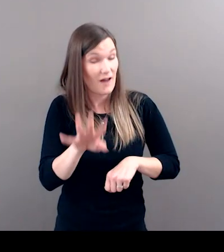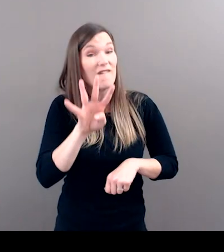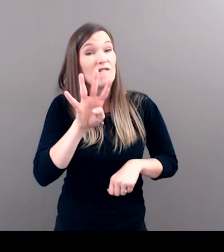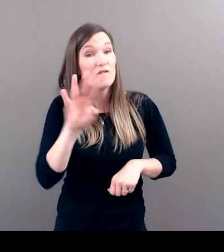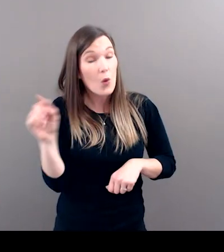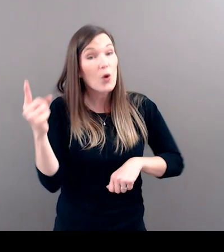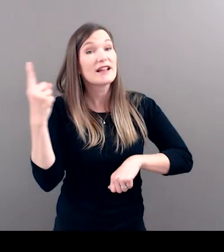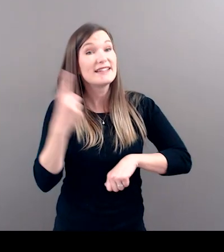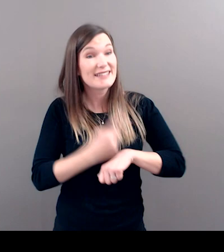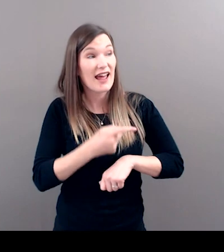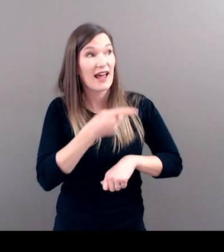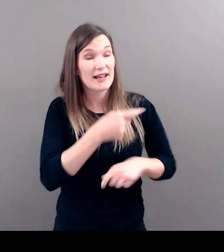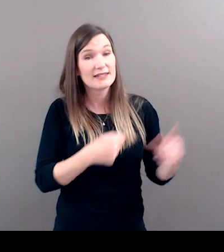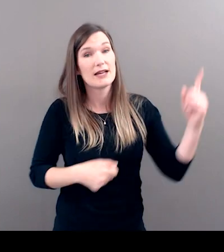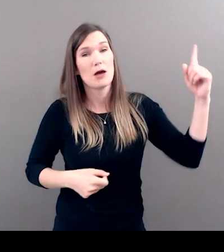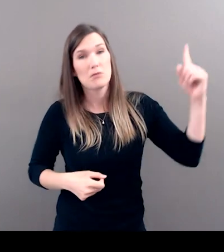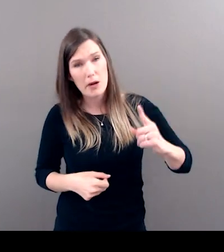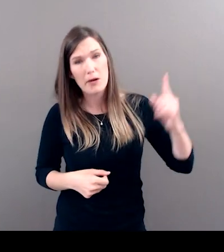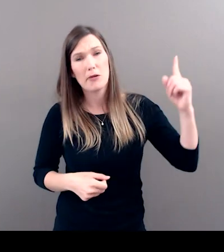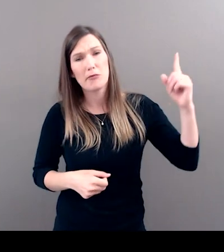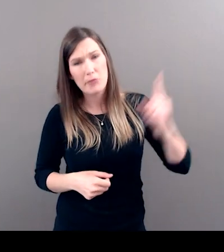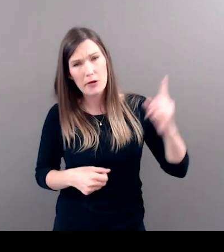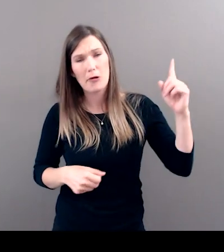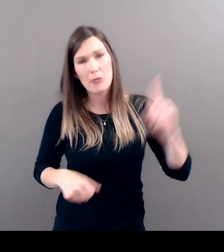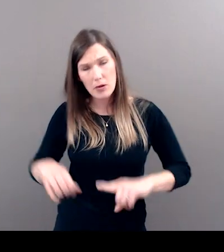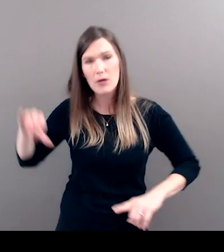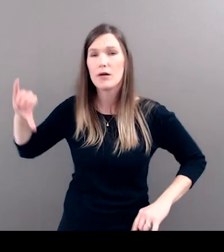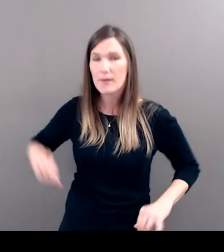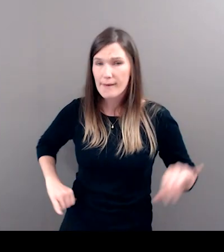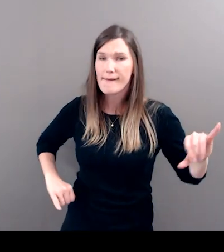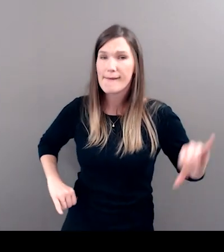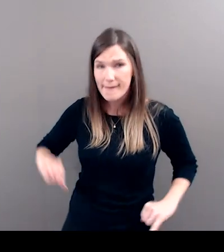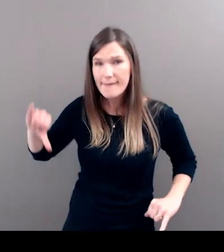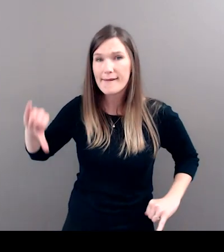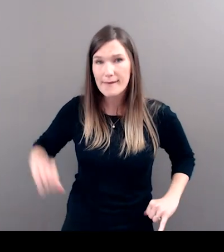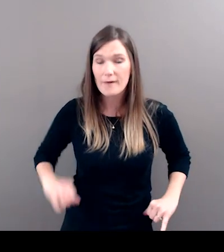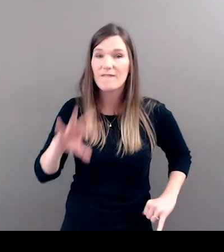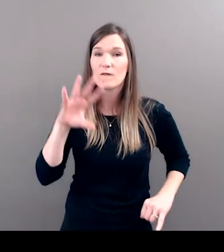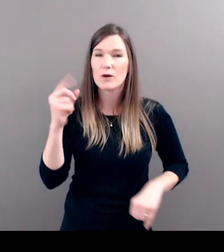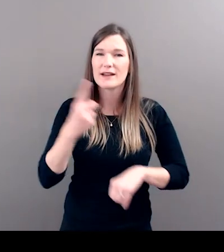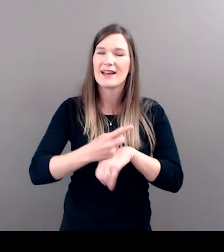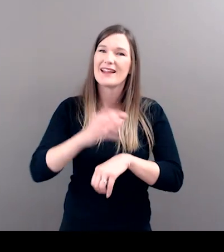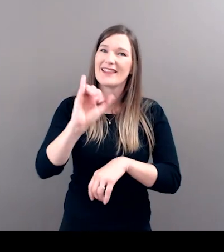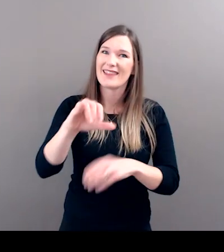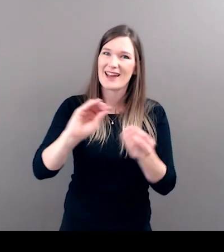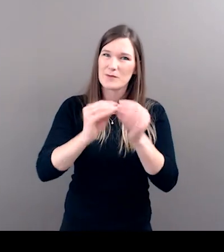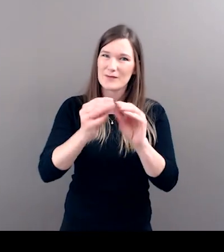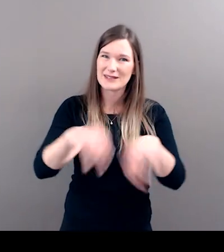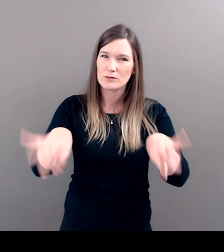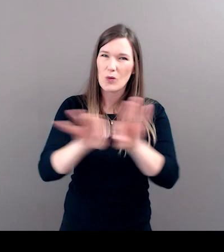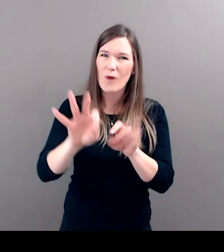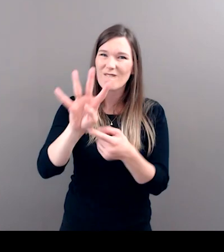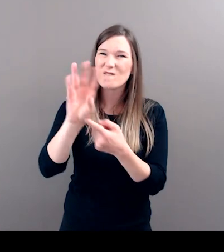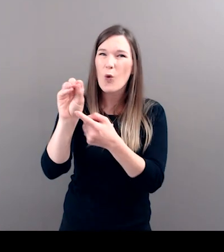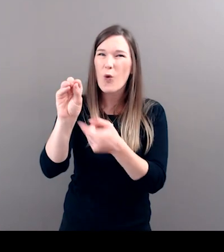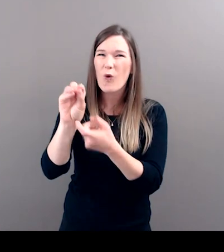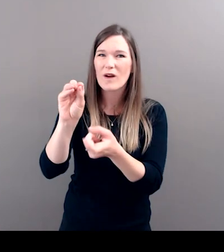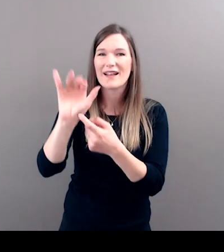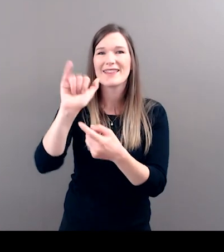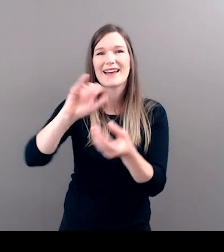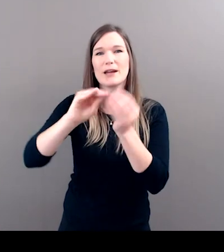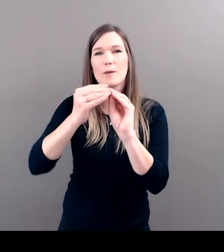40 is the number of testing. It rained 40 days and 40 nights with Noah. Perfect